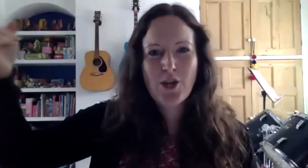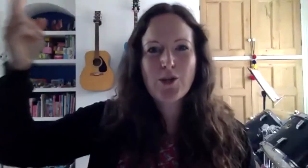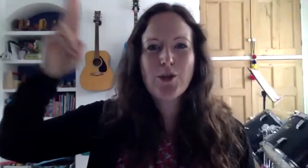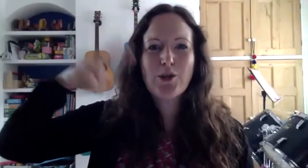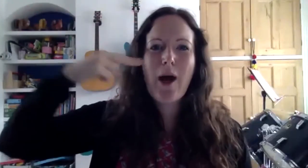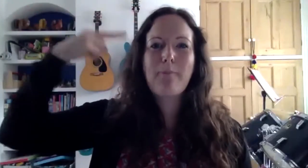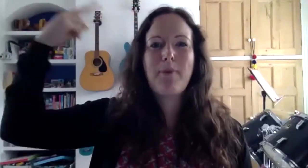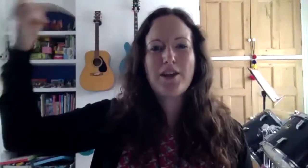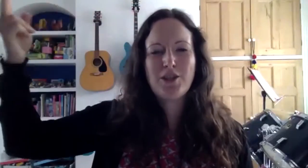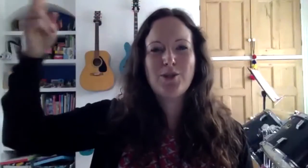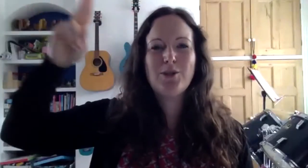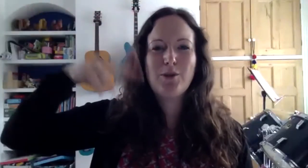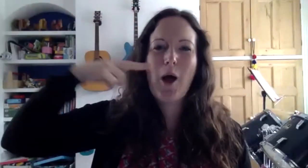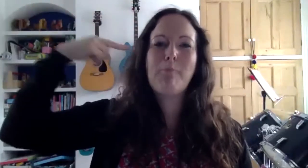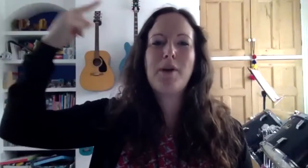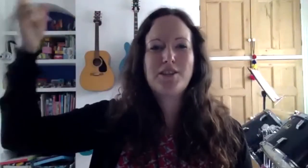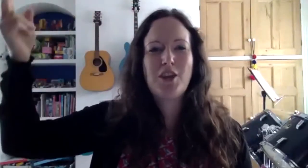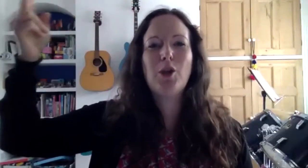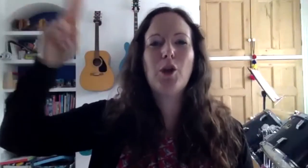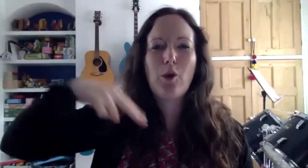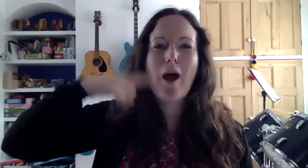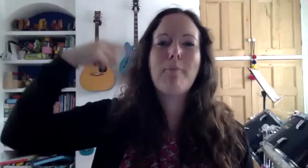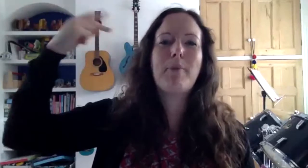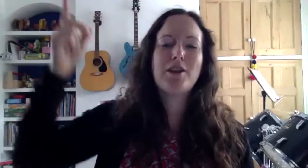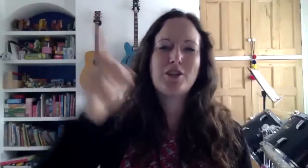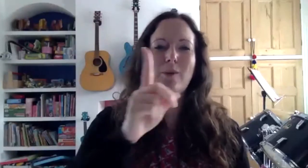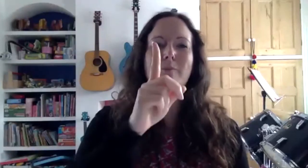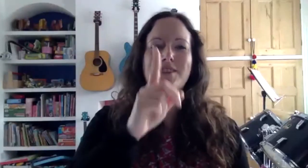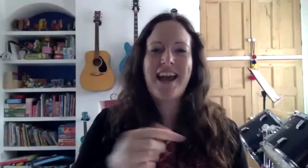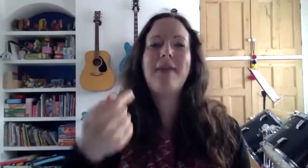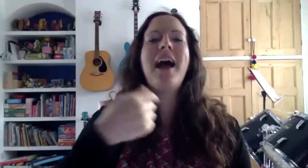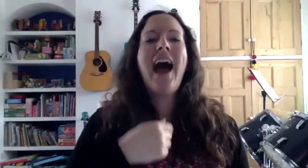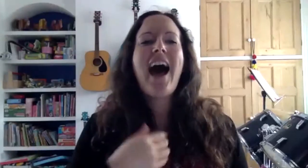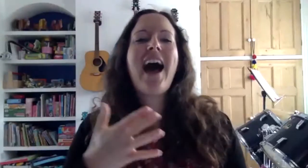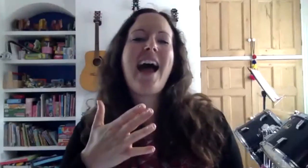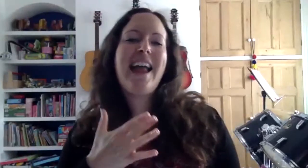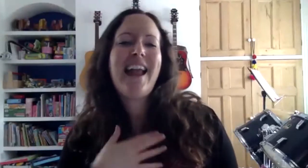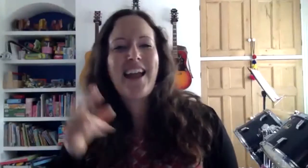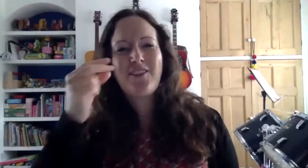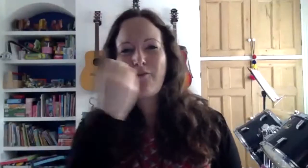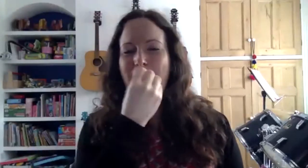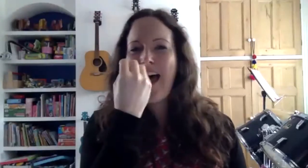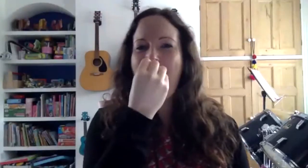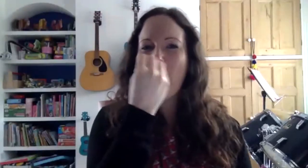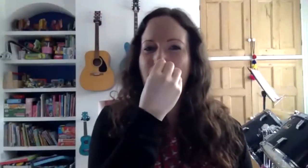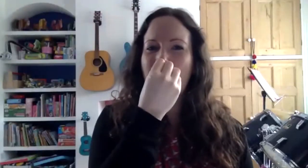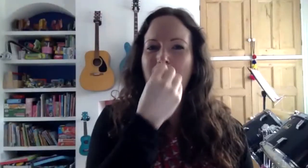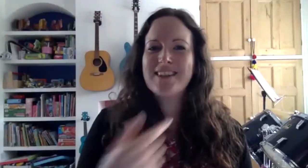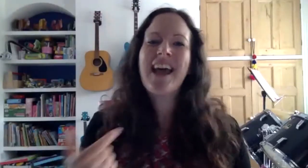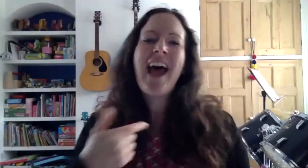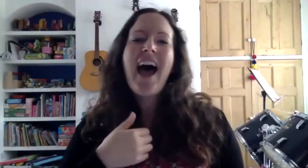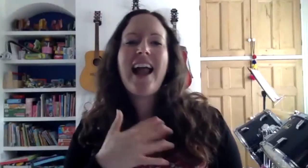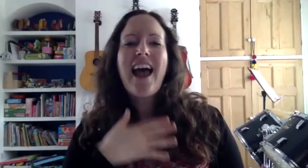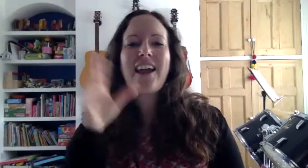a doo-wop, a doo-wop, a doo-wop, a doo. One more time. I like the